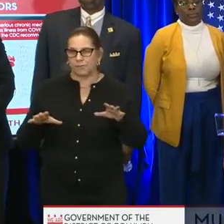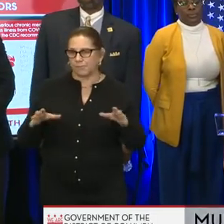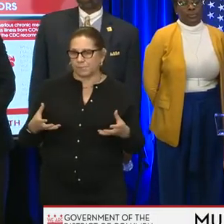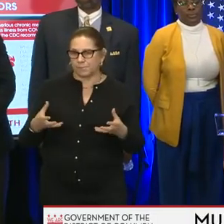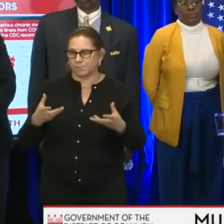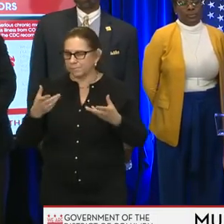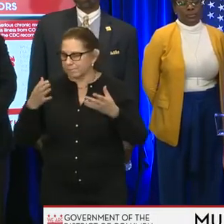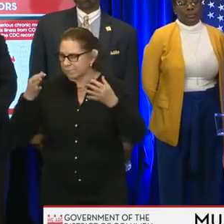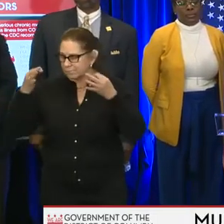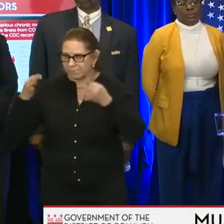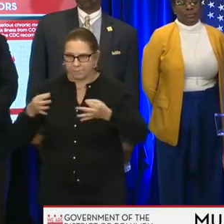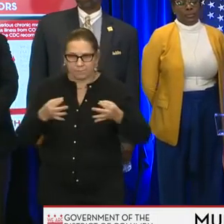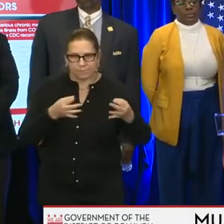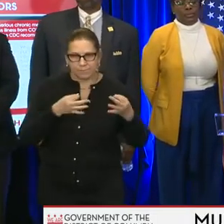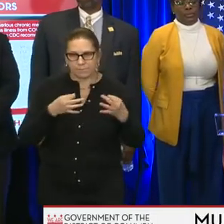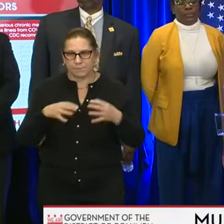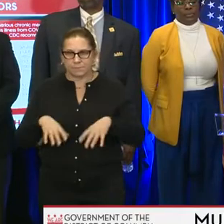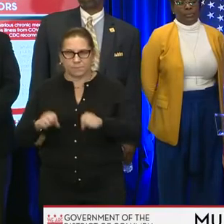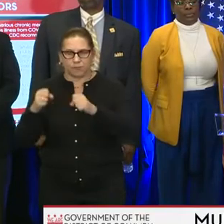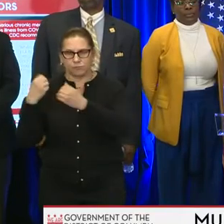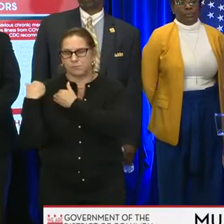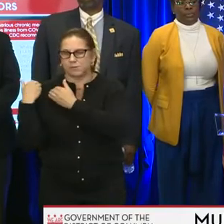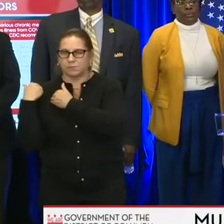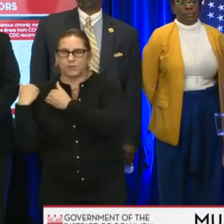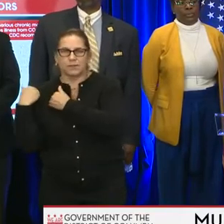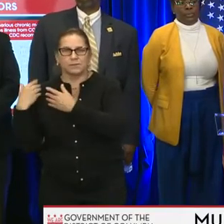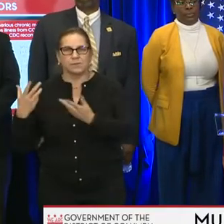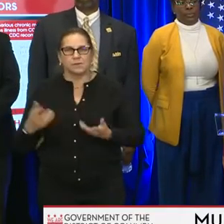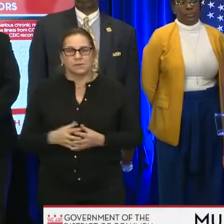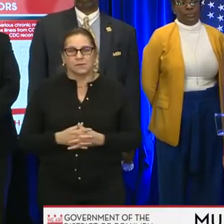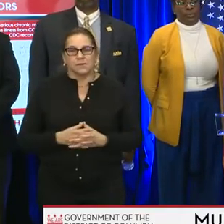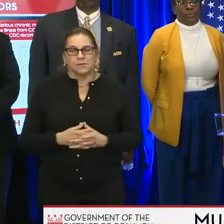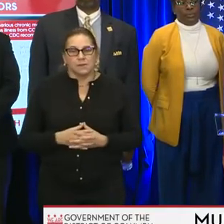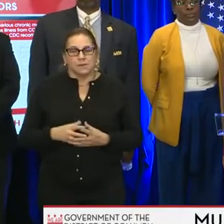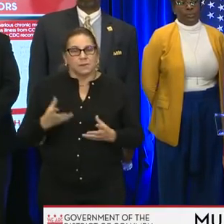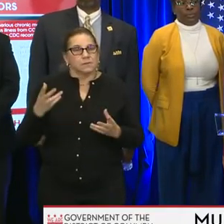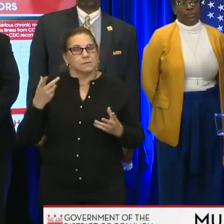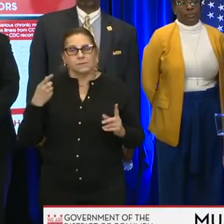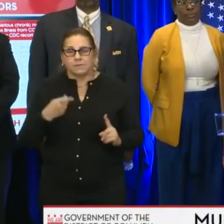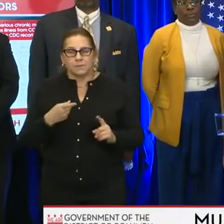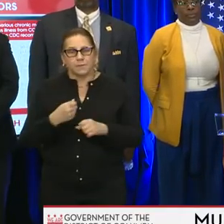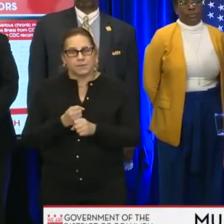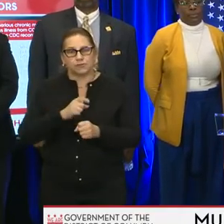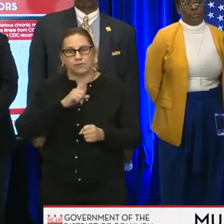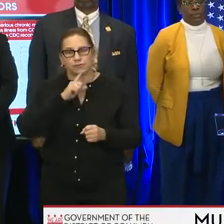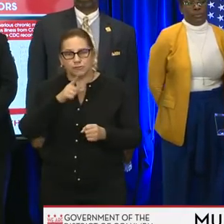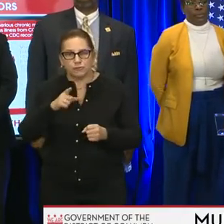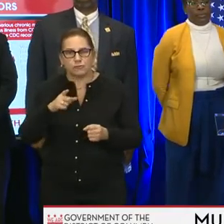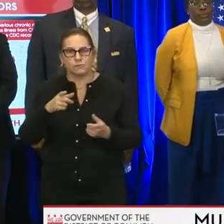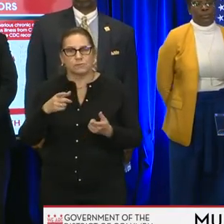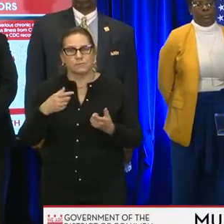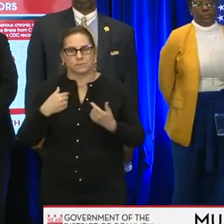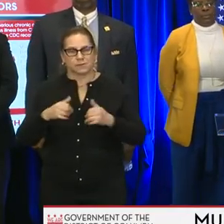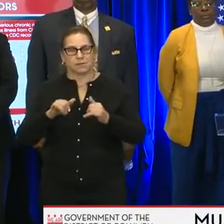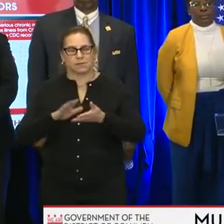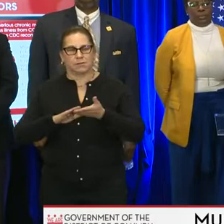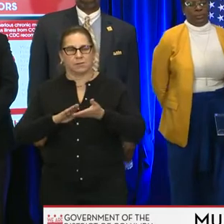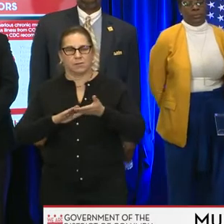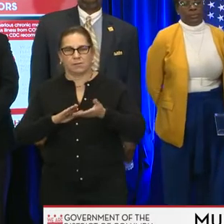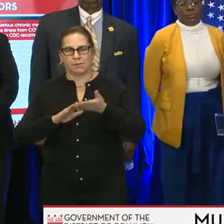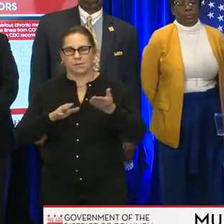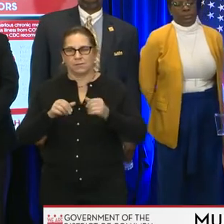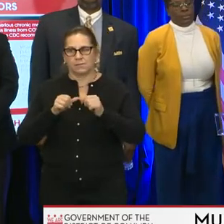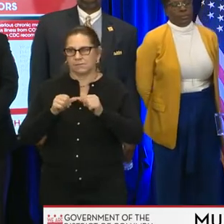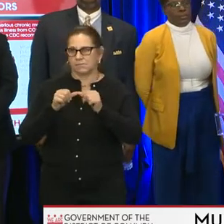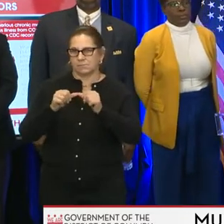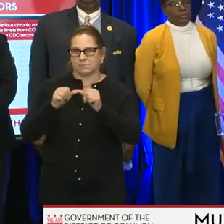the plate to make sure that we can adjust our operations during these unprecedented times. I'm also